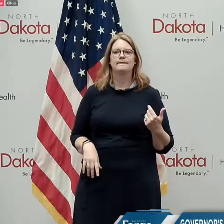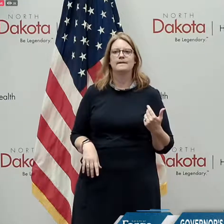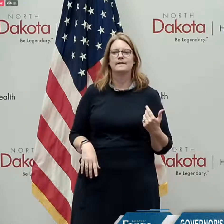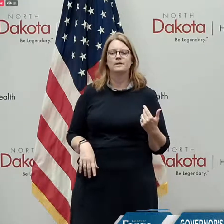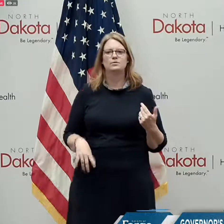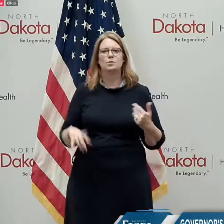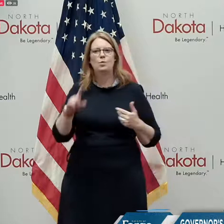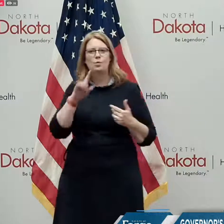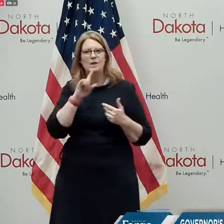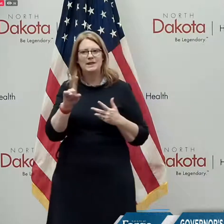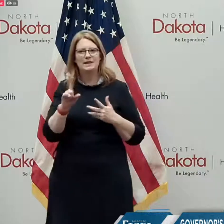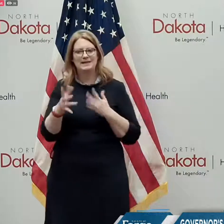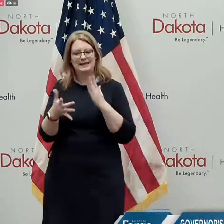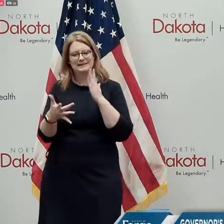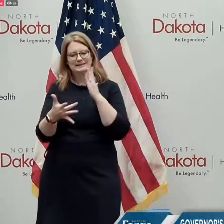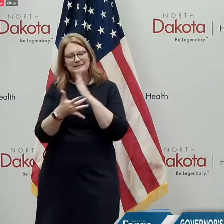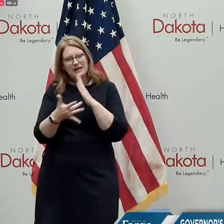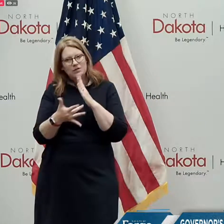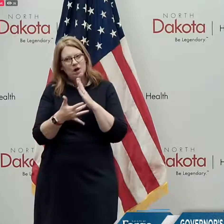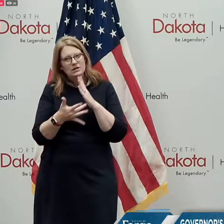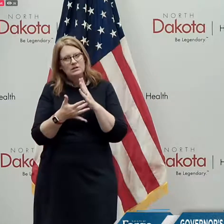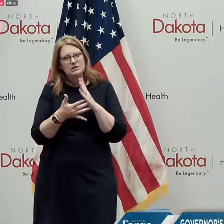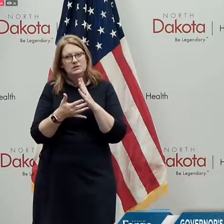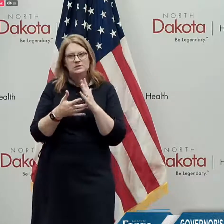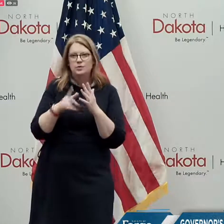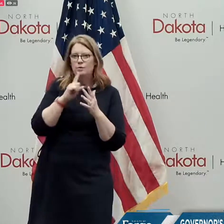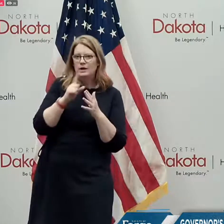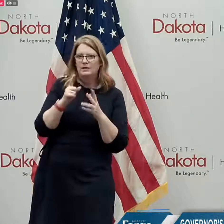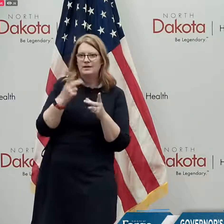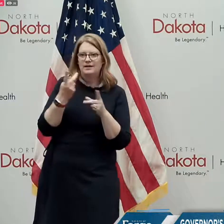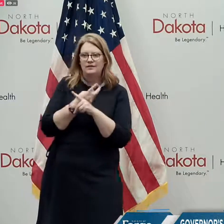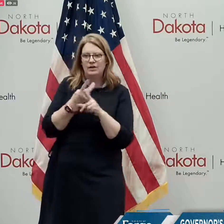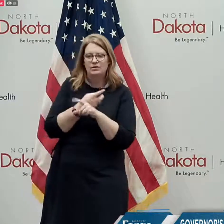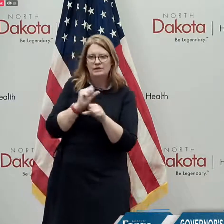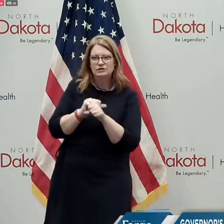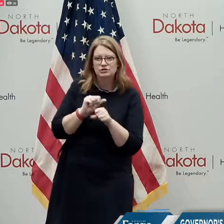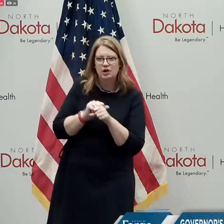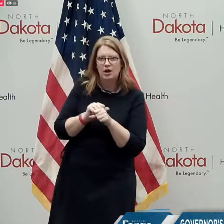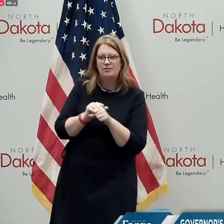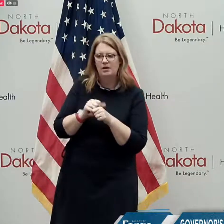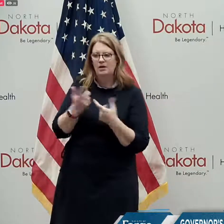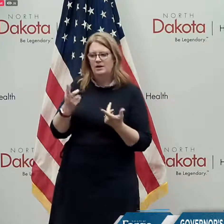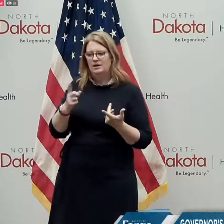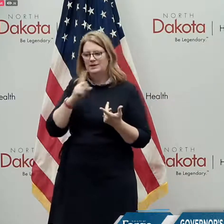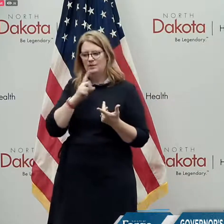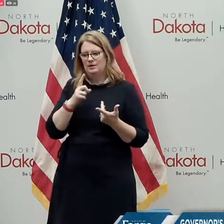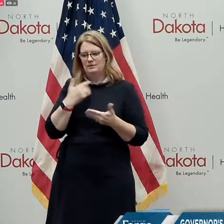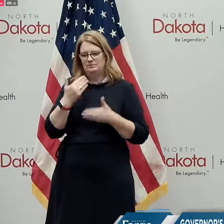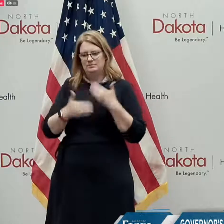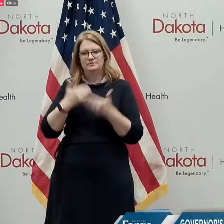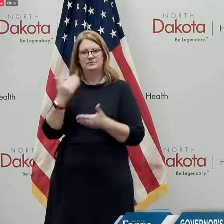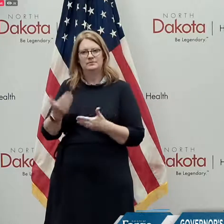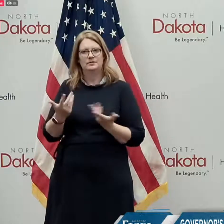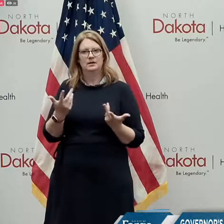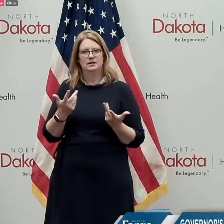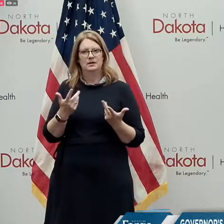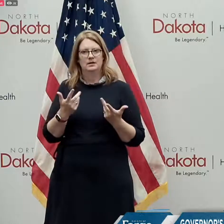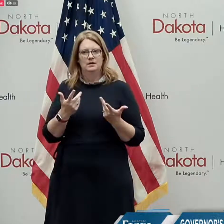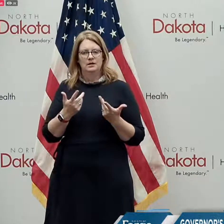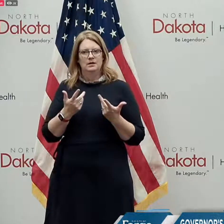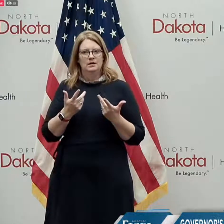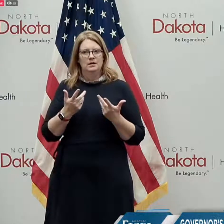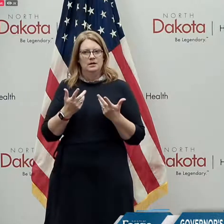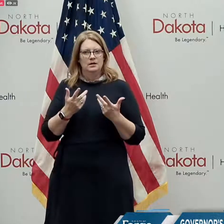leverage technology to do the job and to automate what has largely been a manual process, and that's contact